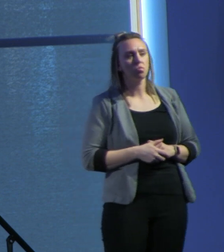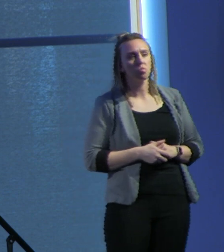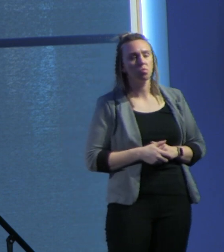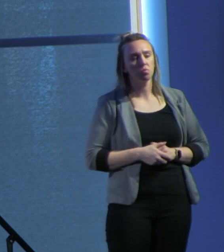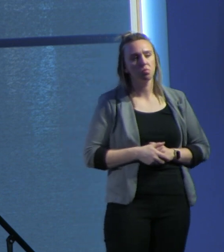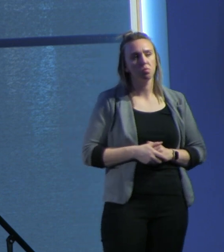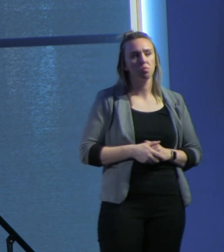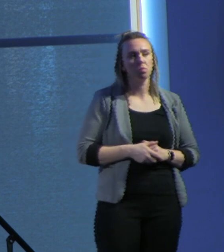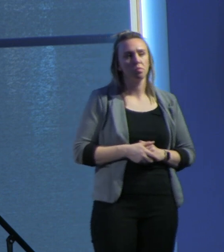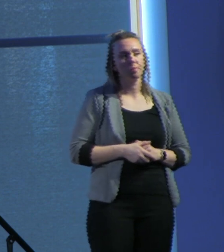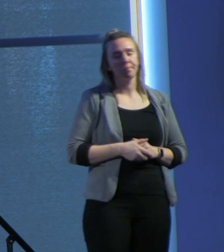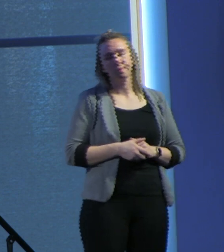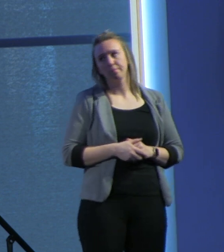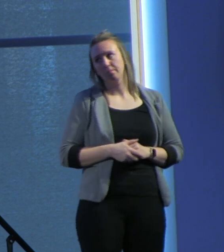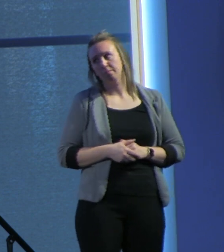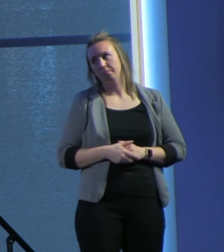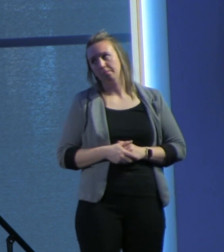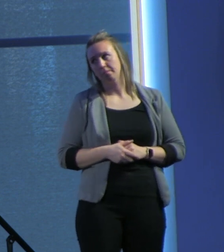another